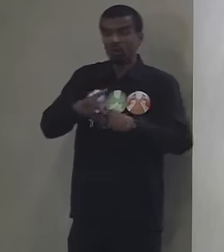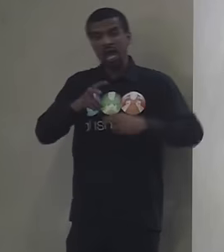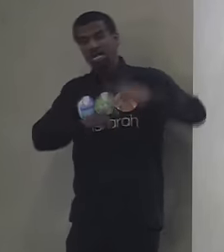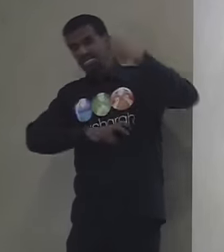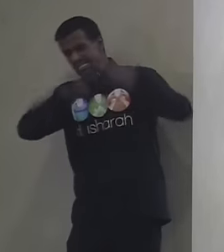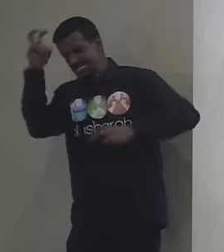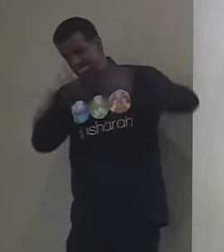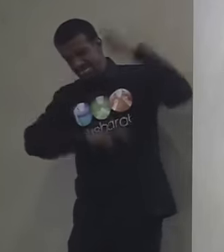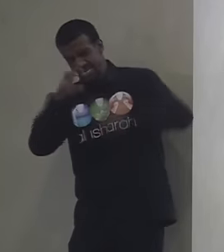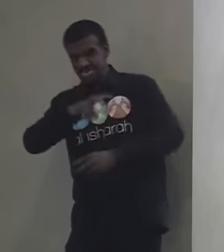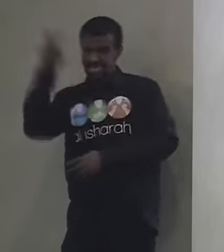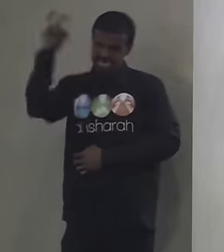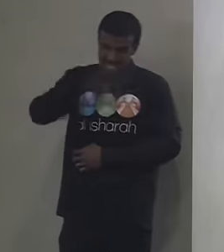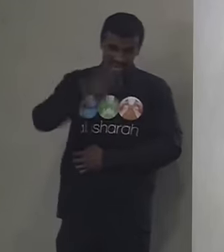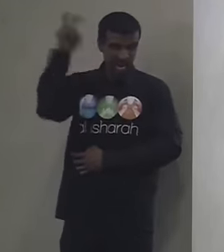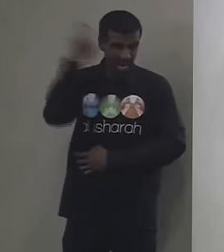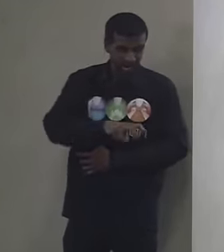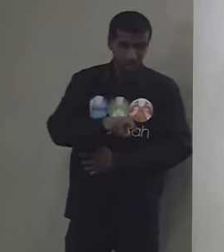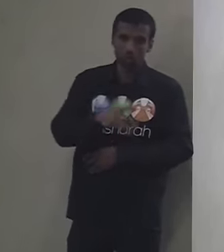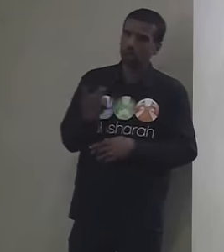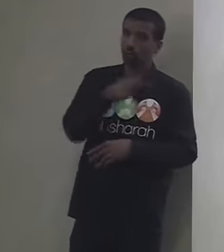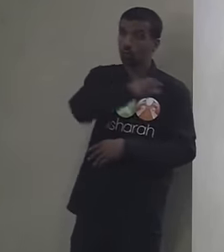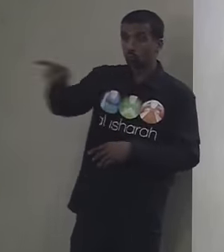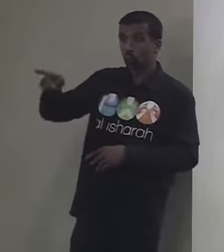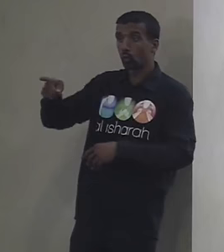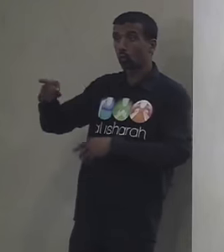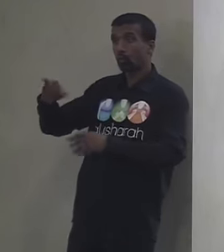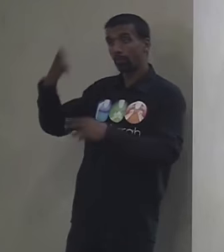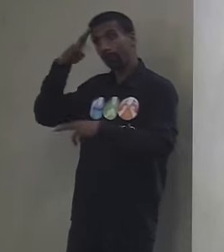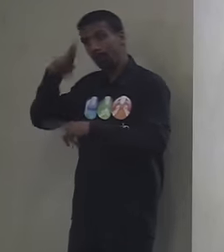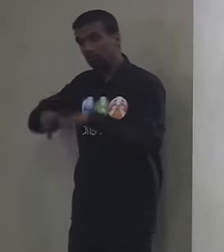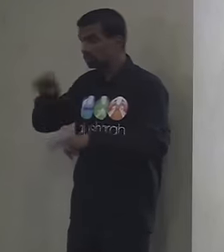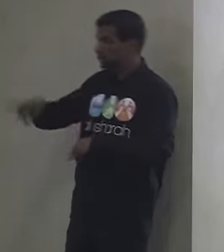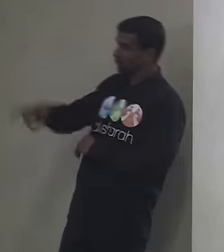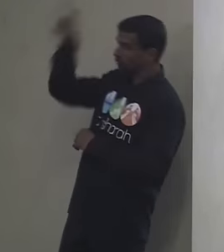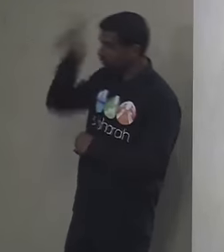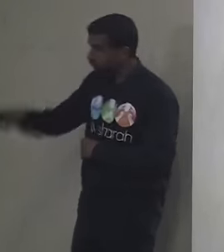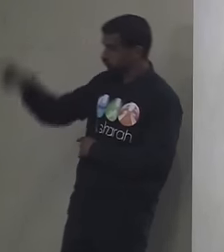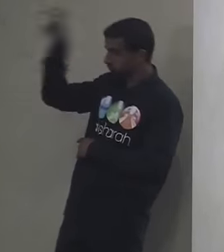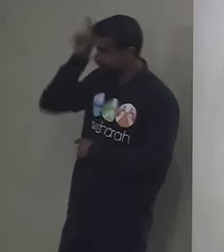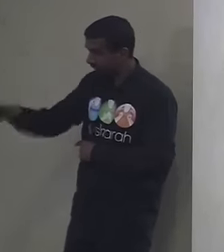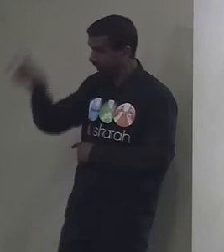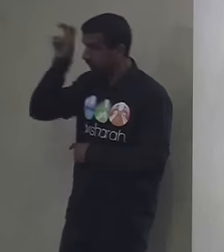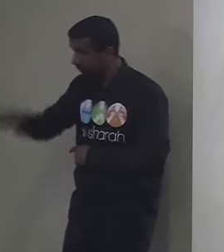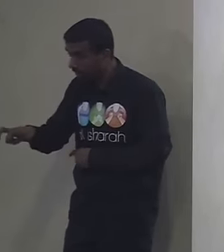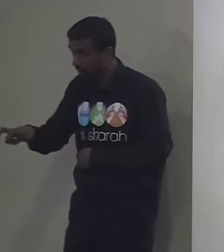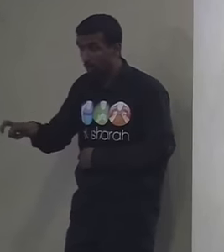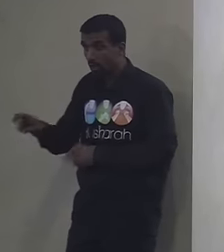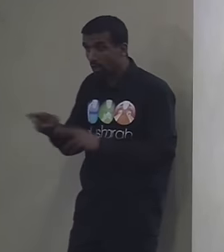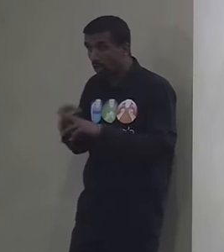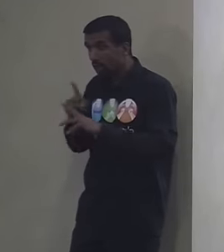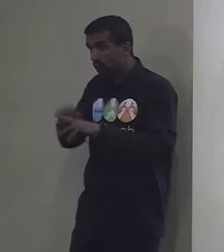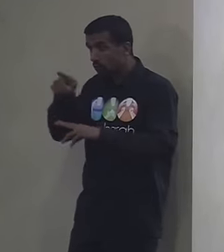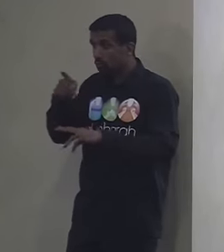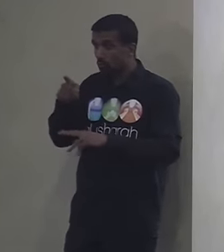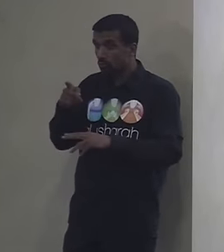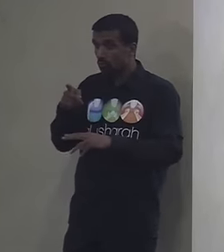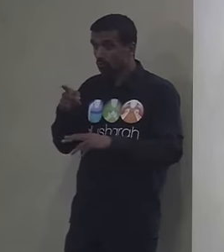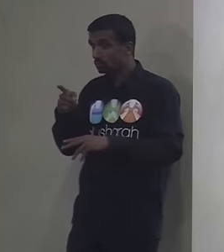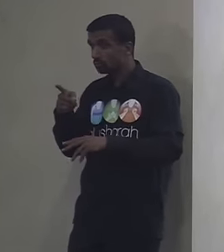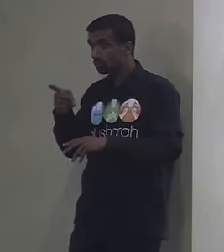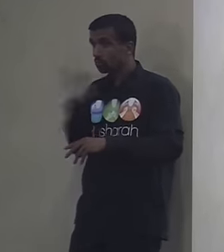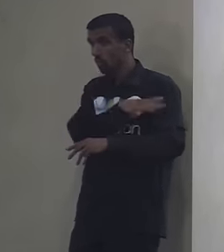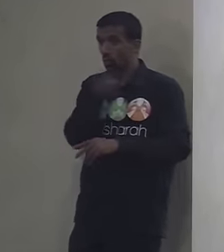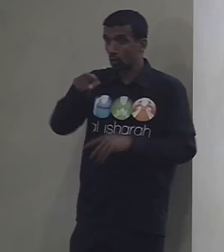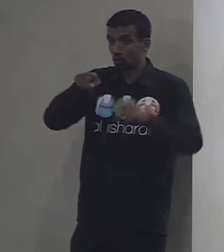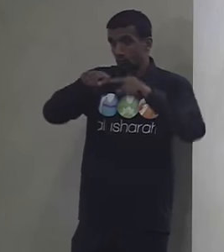that. Then you just get a little reminder from Quran. And you realize whatever problem I think is huge, compared to the problems that are coming in